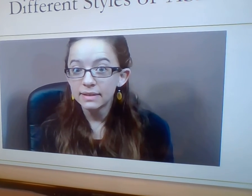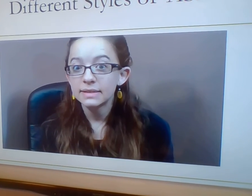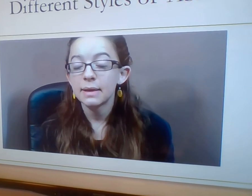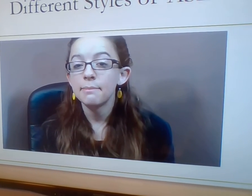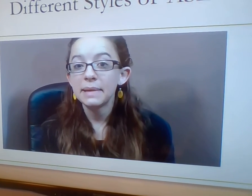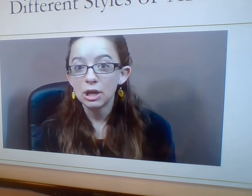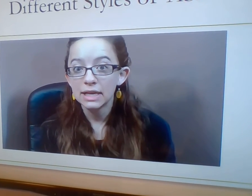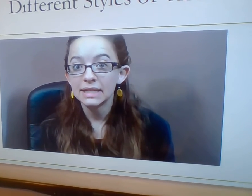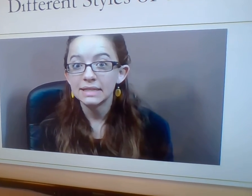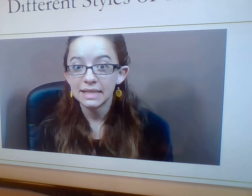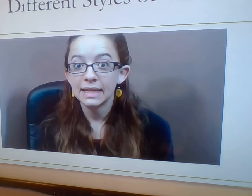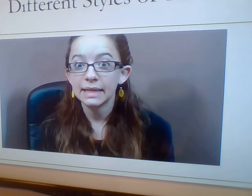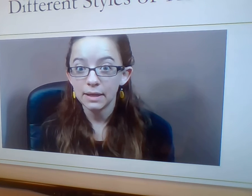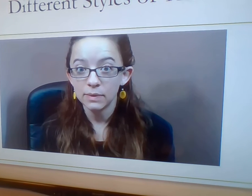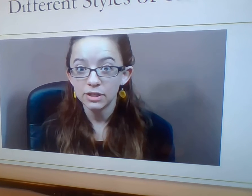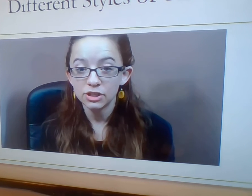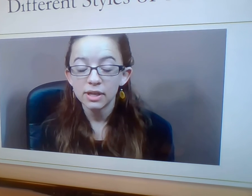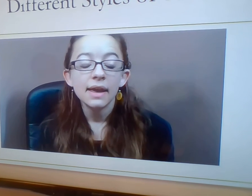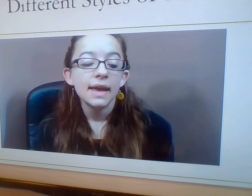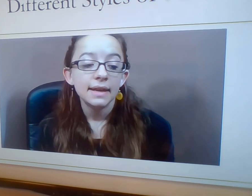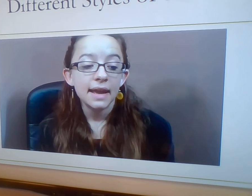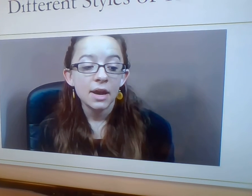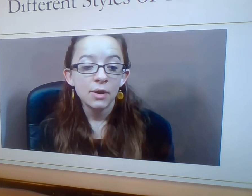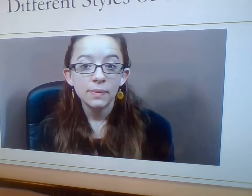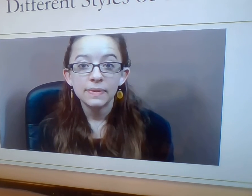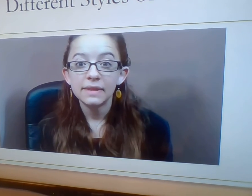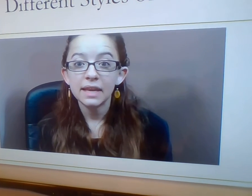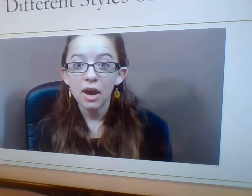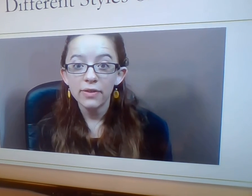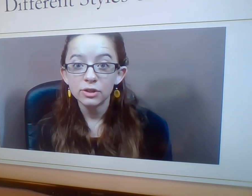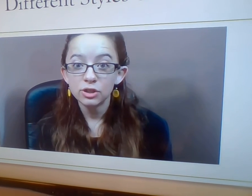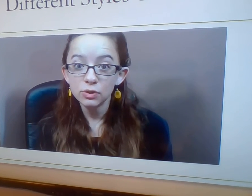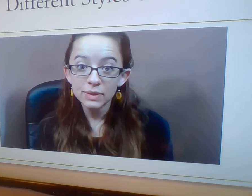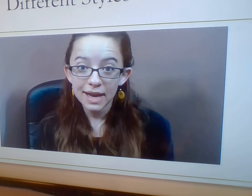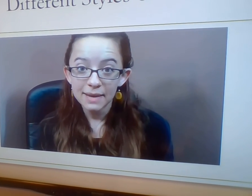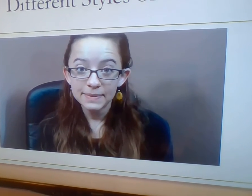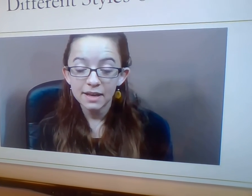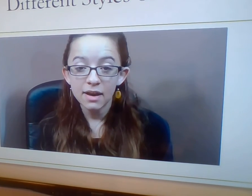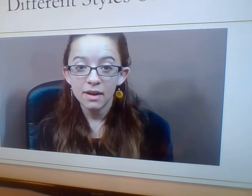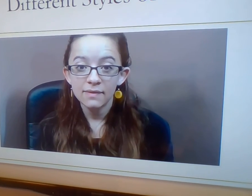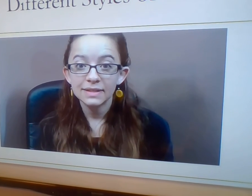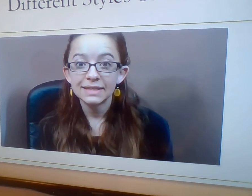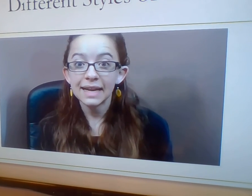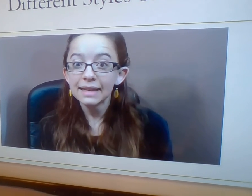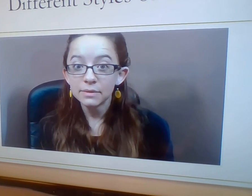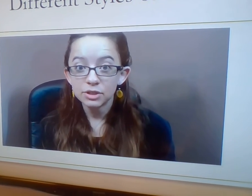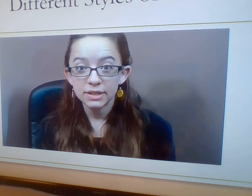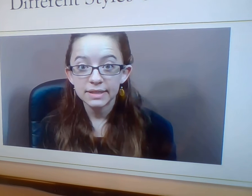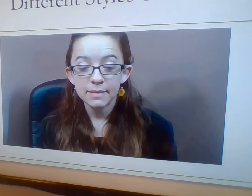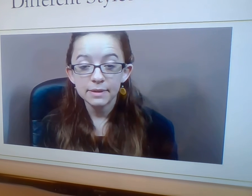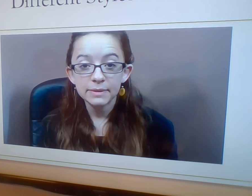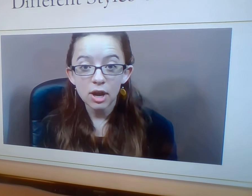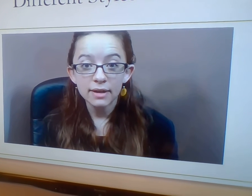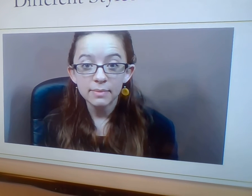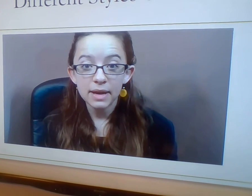is American Sign Language. Now, the other two types of sign languages that I'm going to be talking about